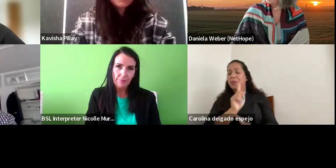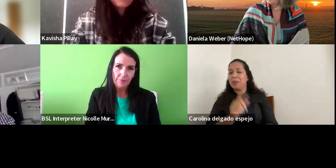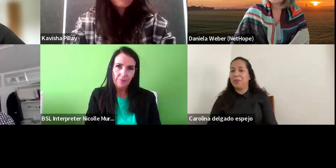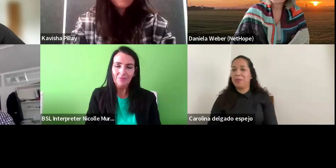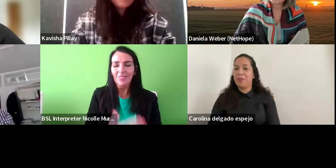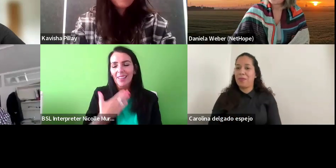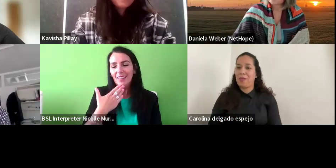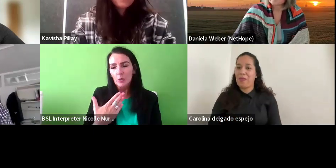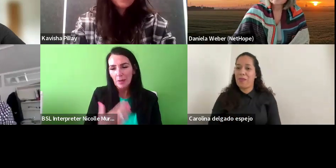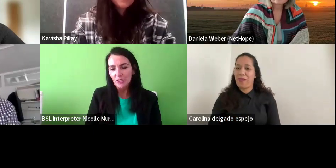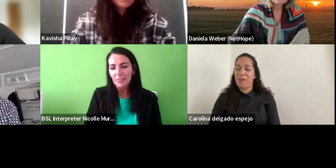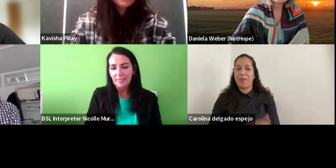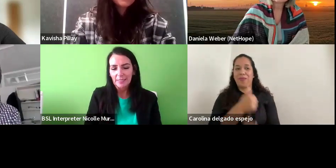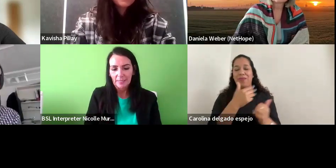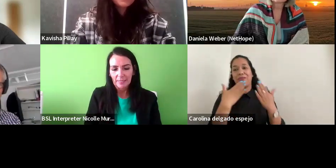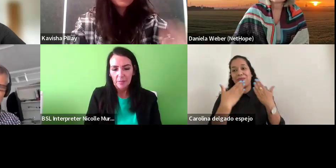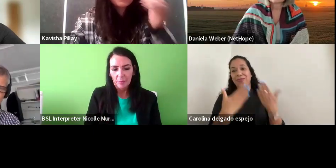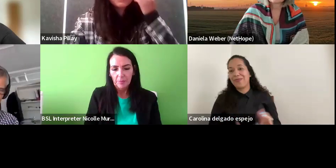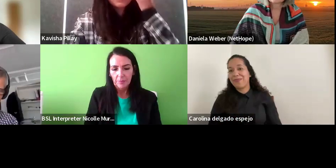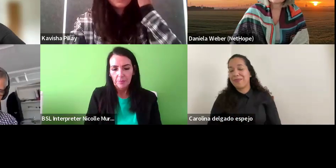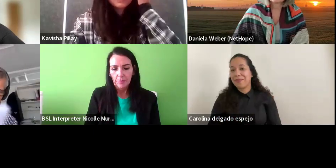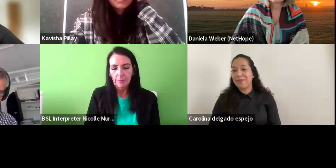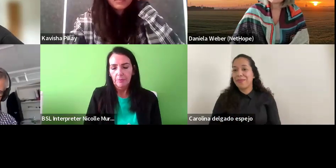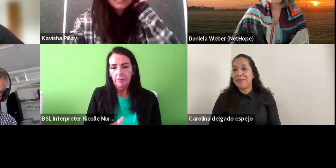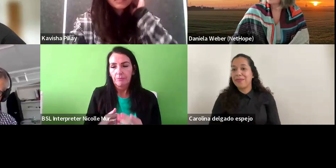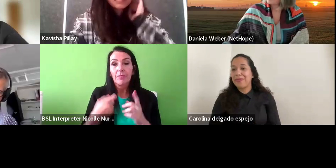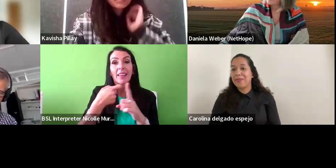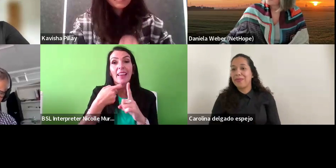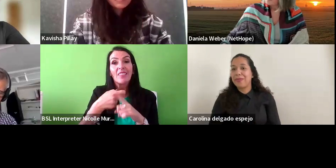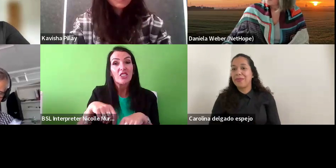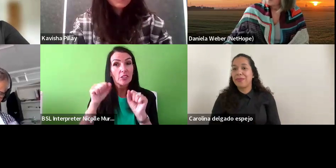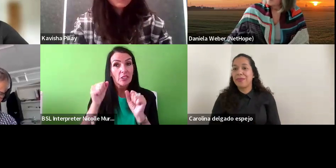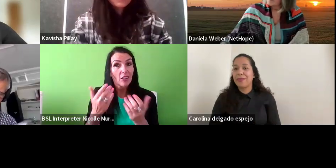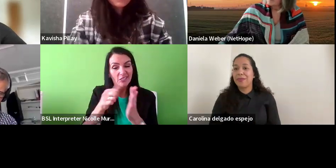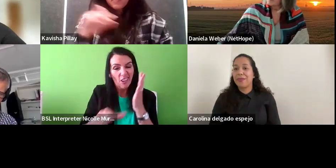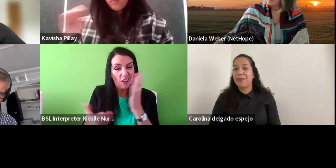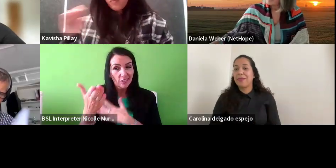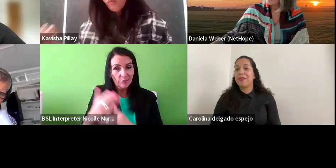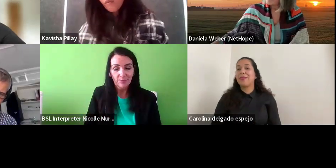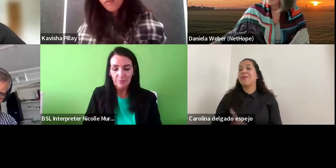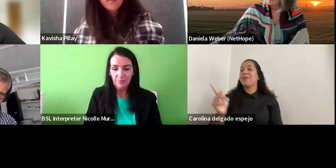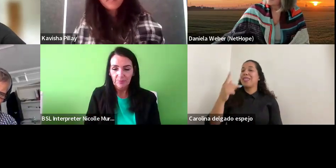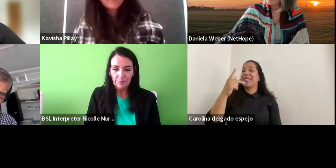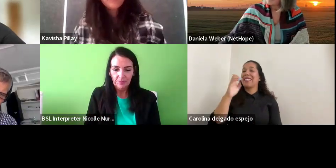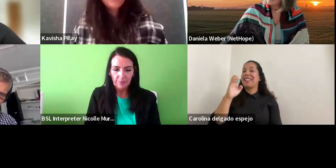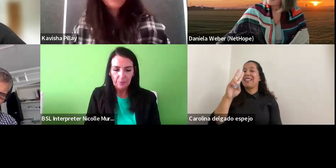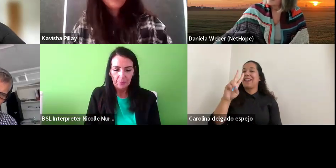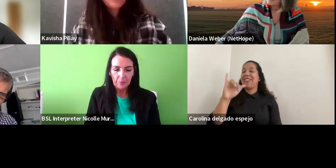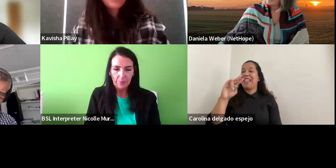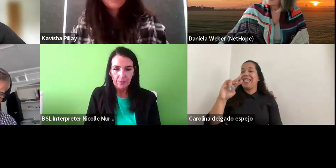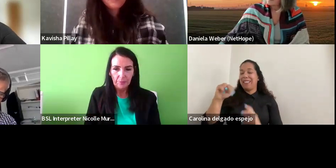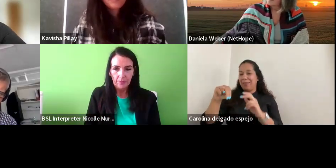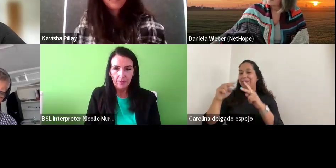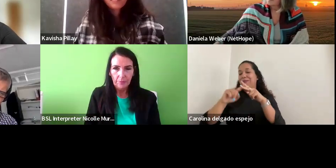Thank you so much. We're all here. I don't know, Kavisha, would you like to start us off in terms of what you've taken from